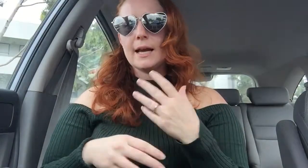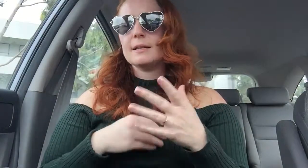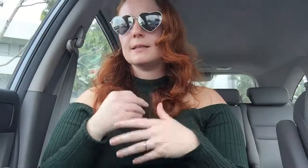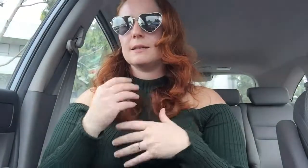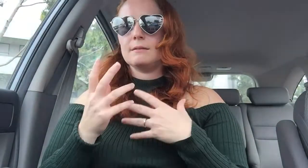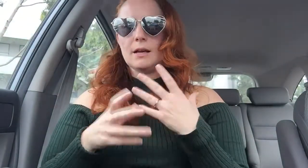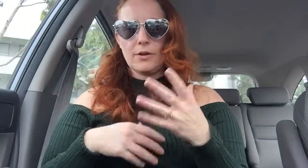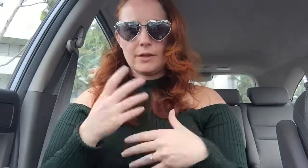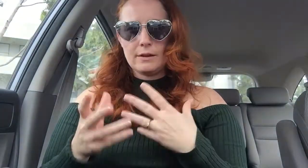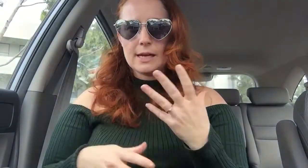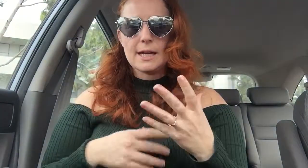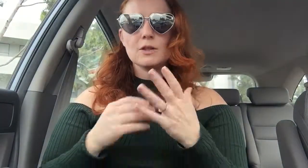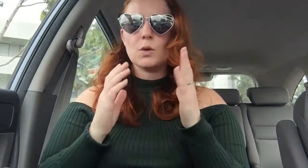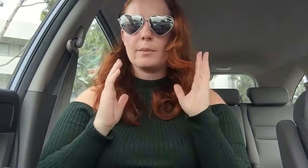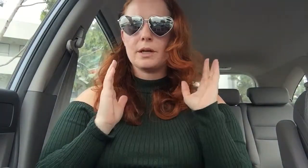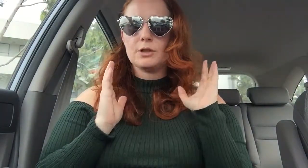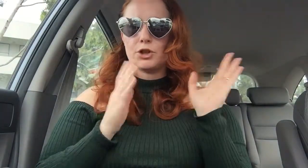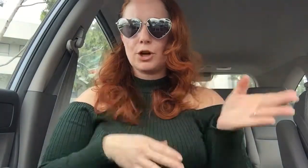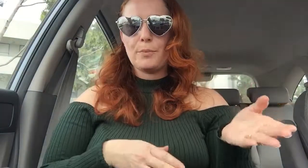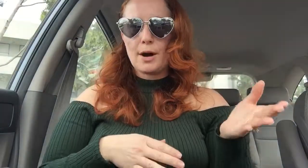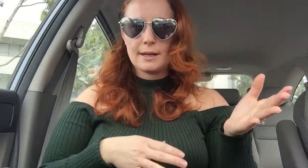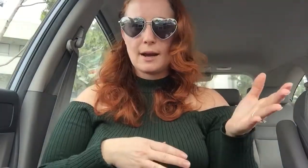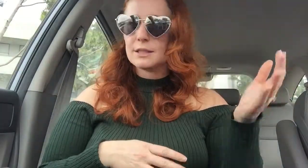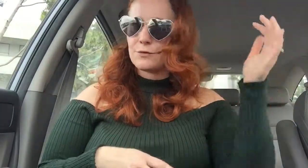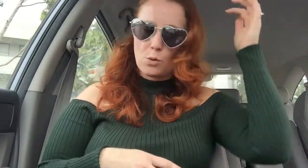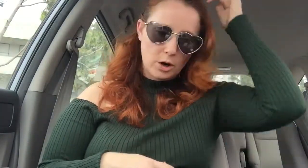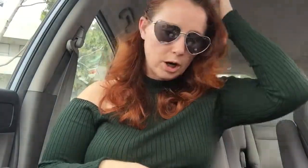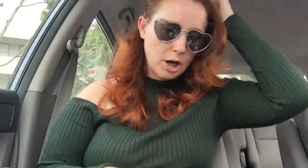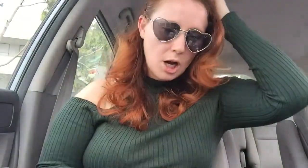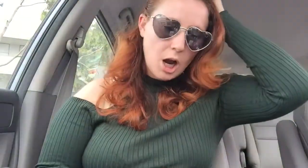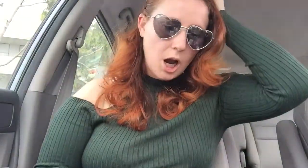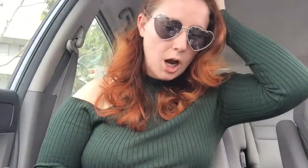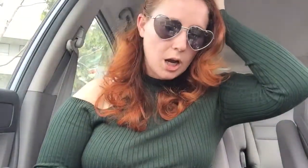diets and healthy eating, so I'm gonna turn on a podcast for